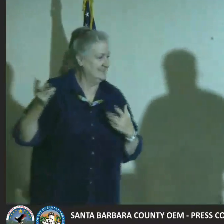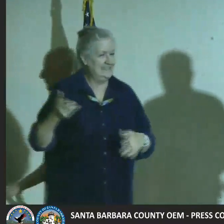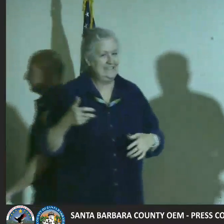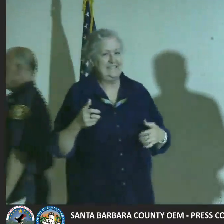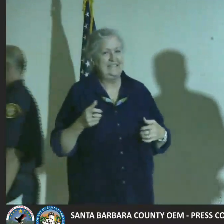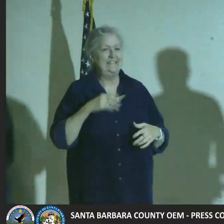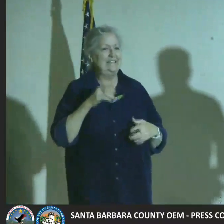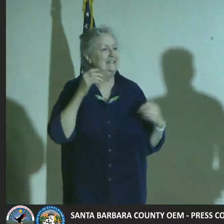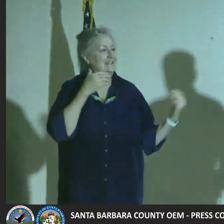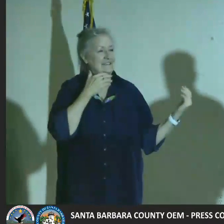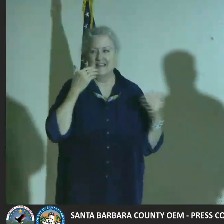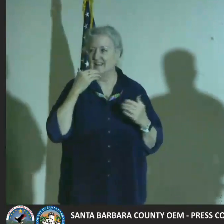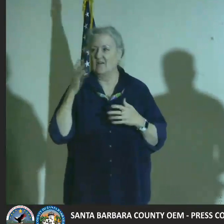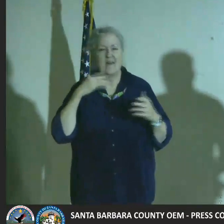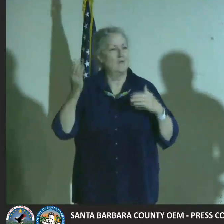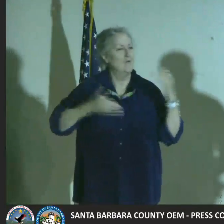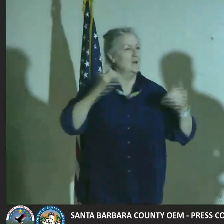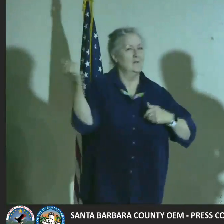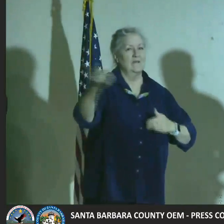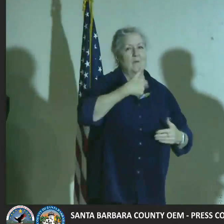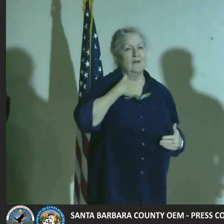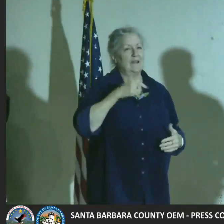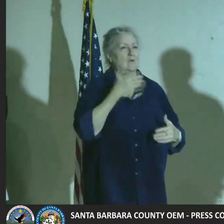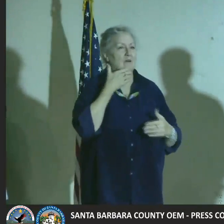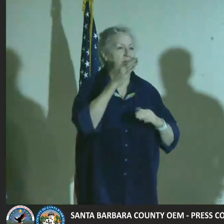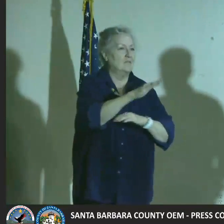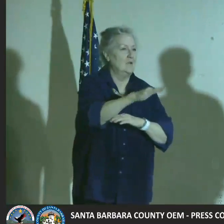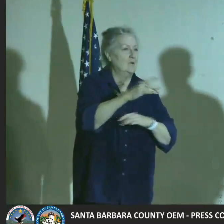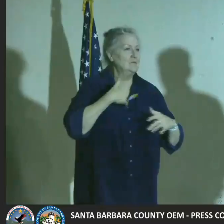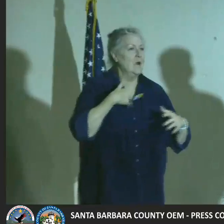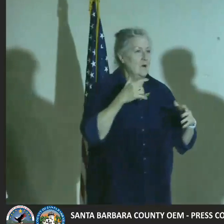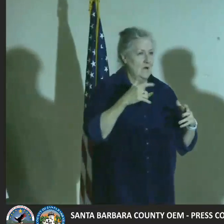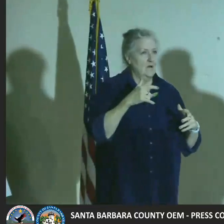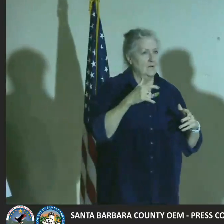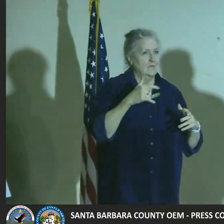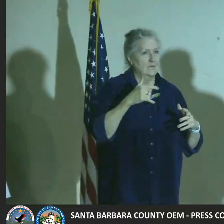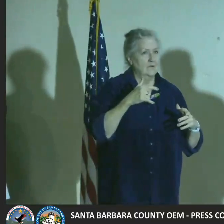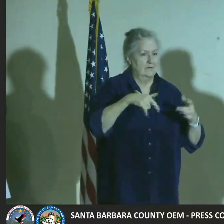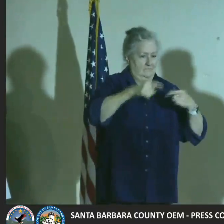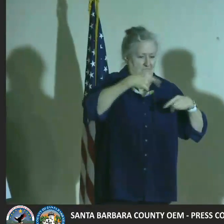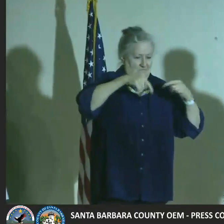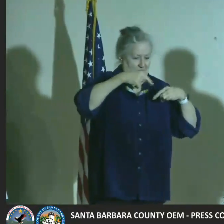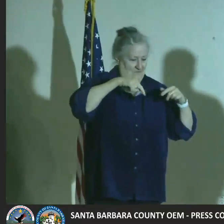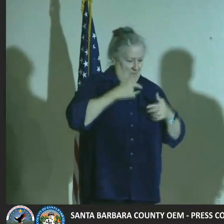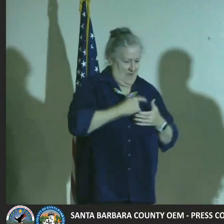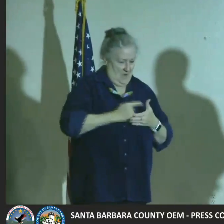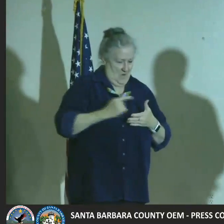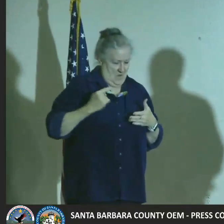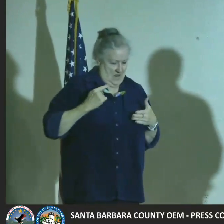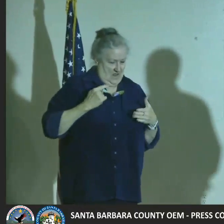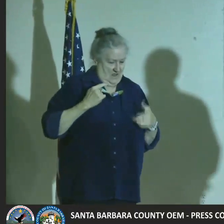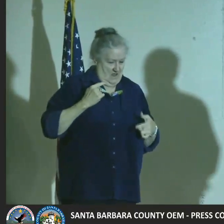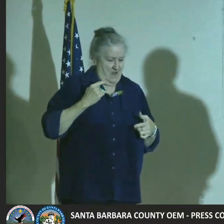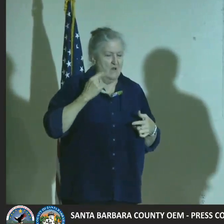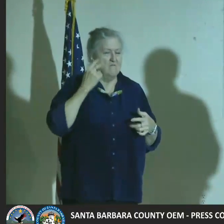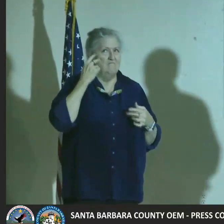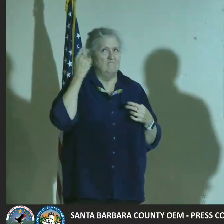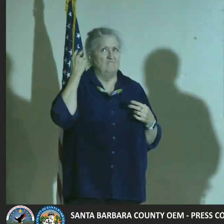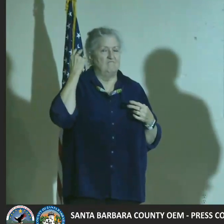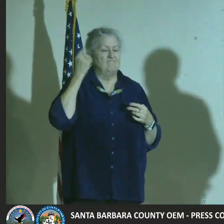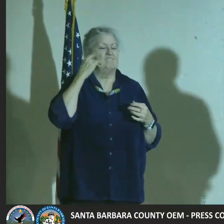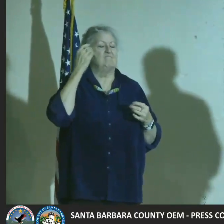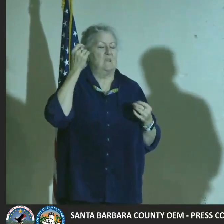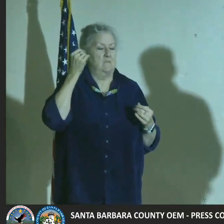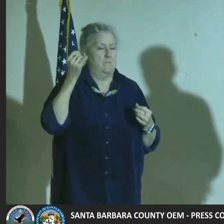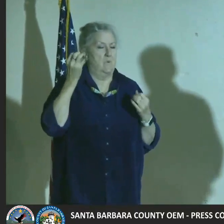Okay, thank you, and welcome everybody, and good afternoon. So if you rewind to about a week ago, we were expecting a multi-day rain